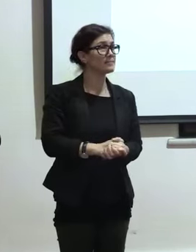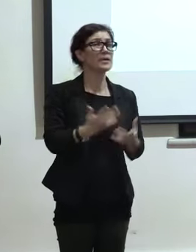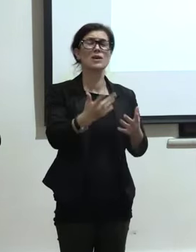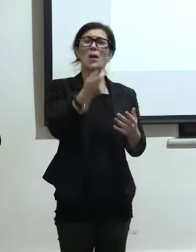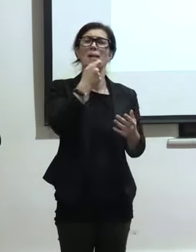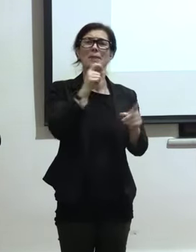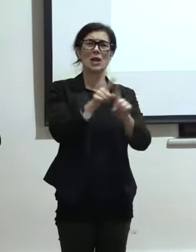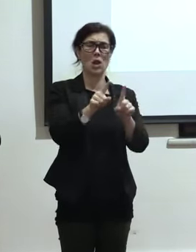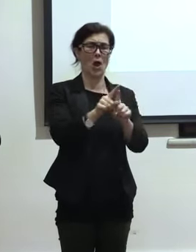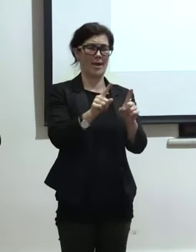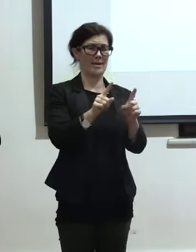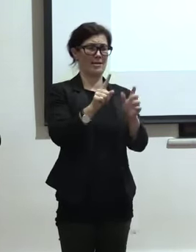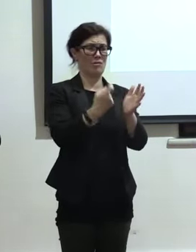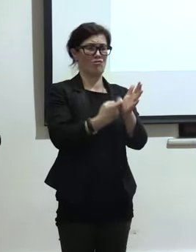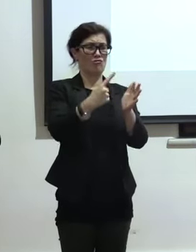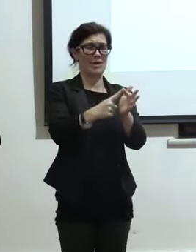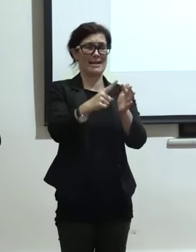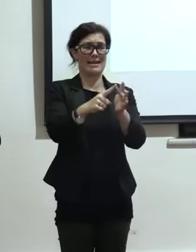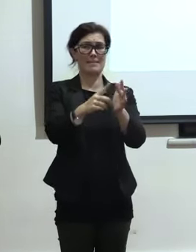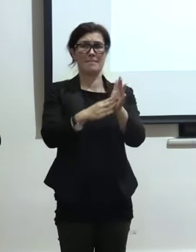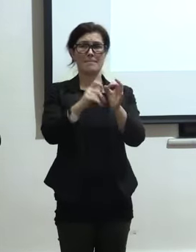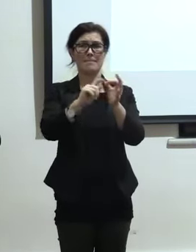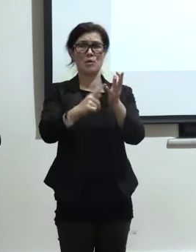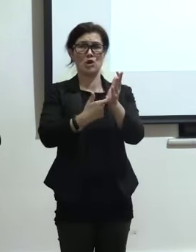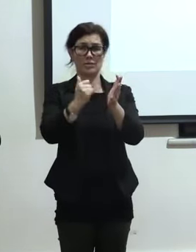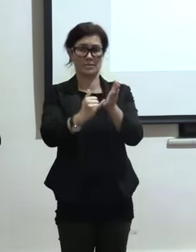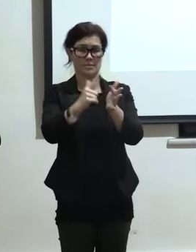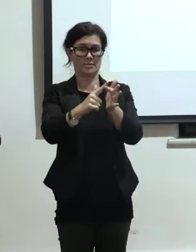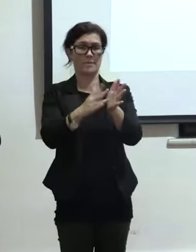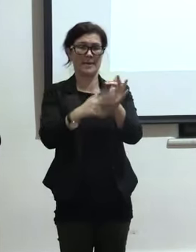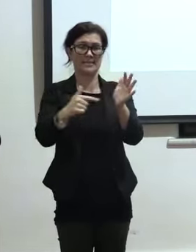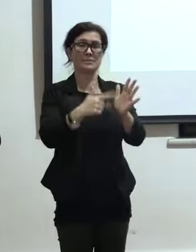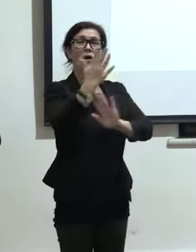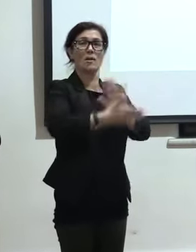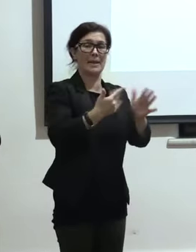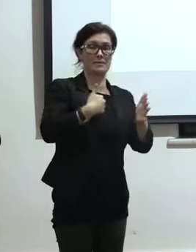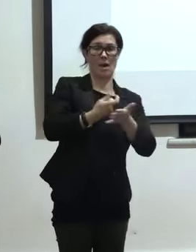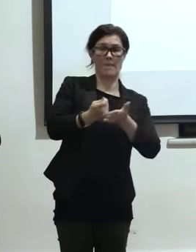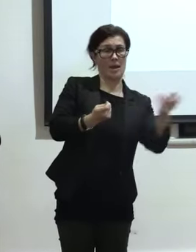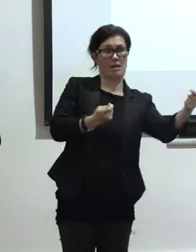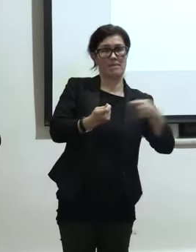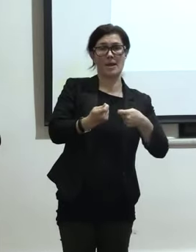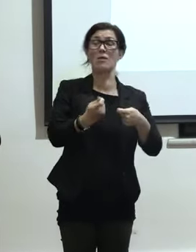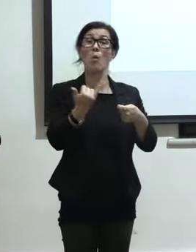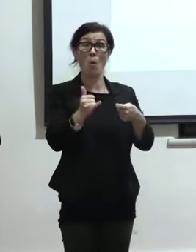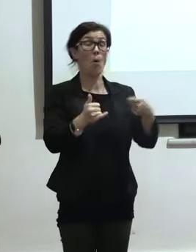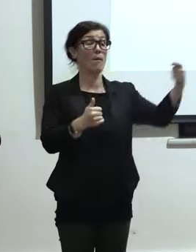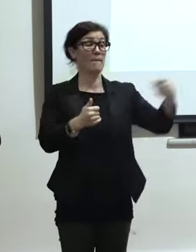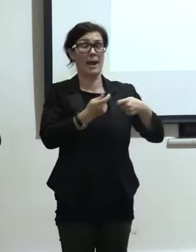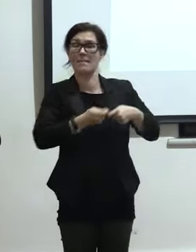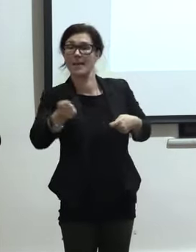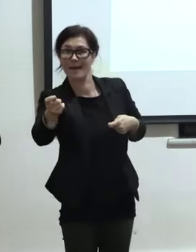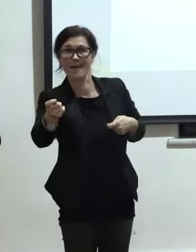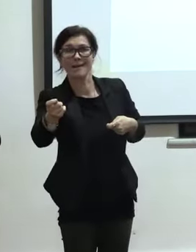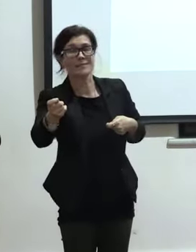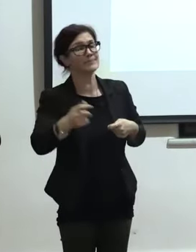reimbursement. Yeah, yeah, system. it is a reimbursement, but I'm not using that word because you don't need to spend it.